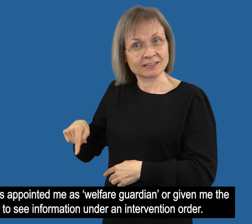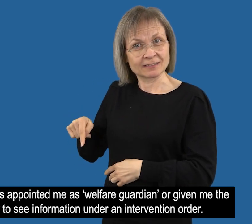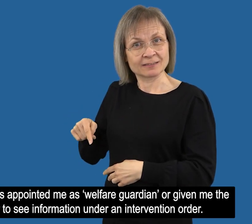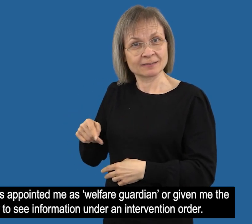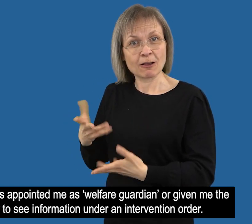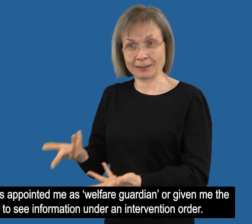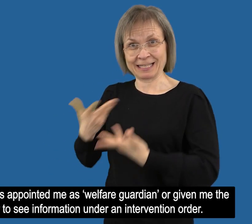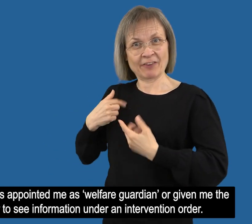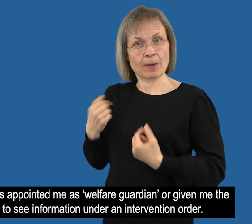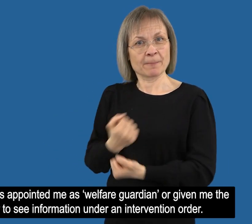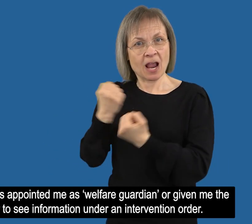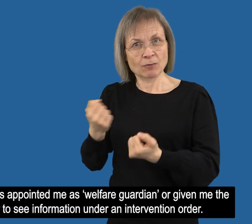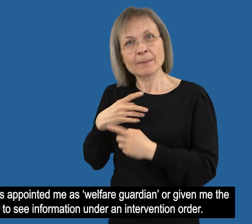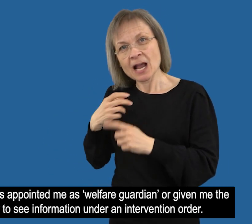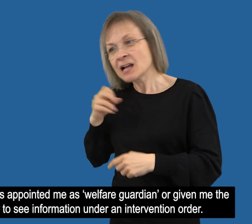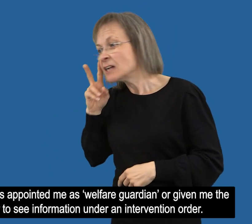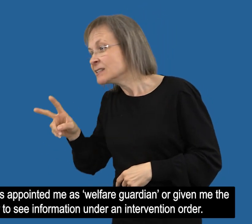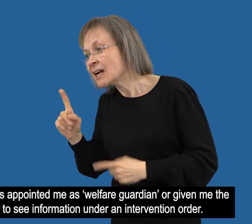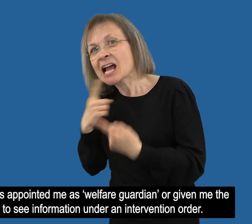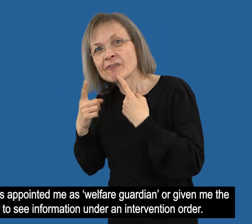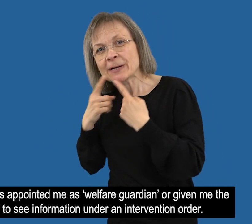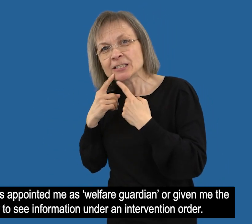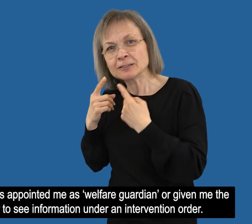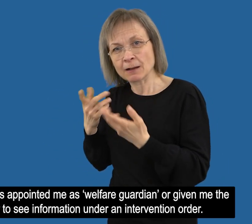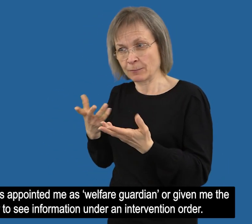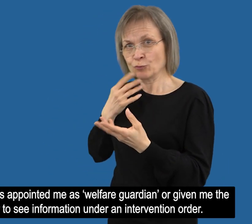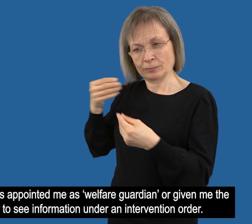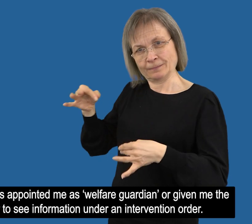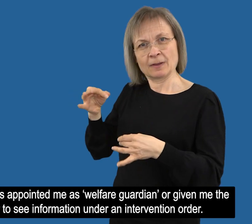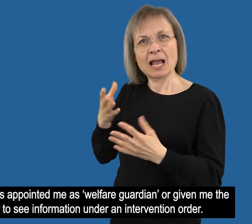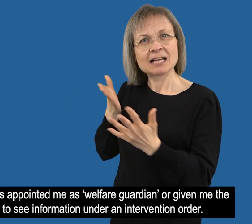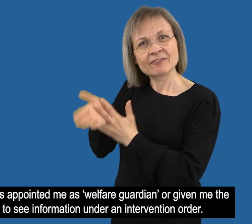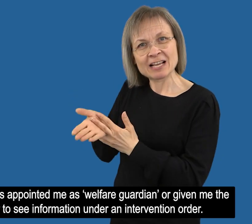or given me the power to see information under an intervention order.